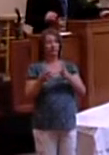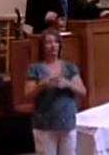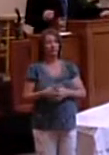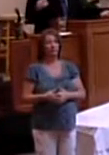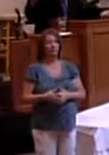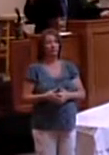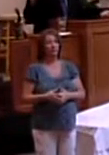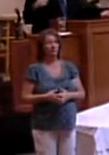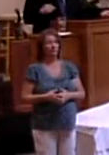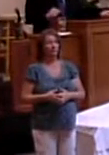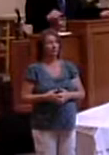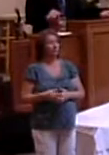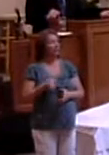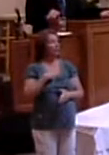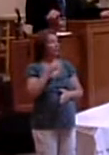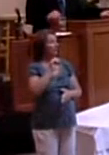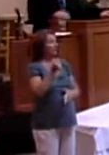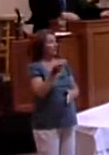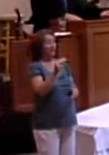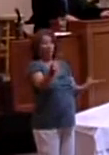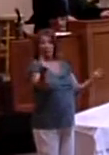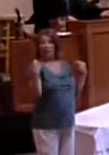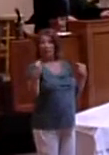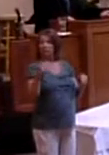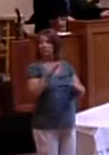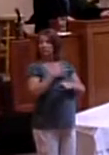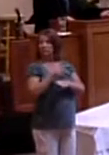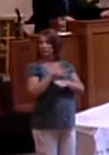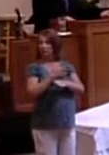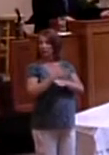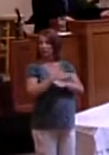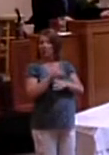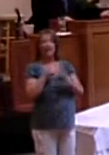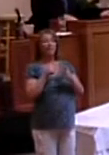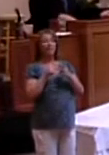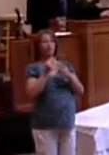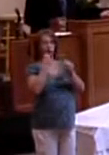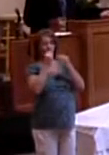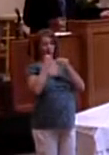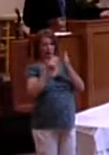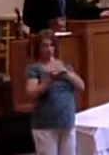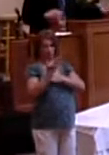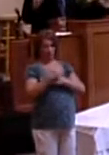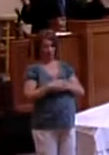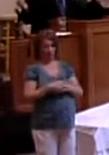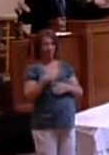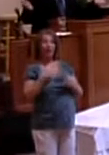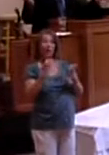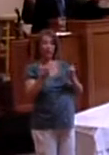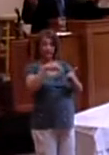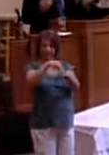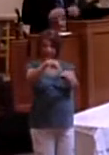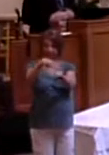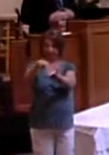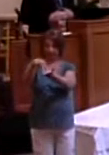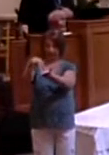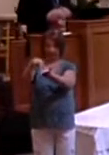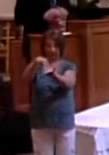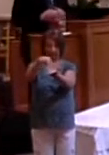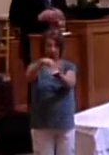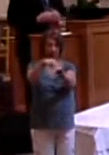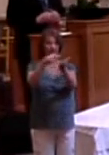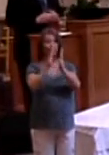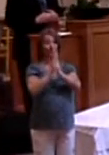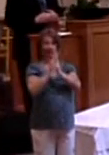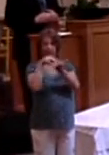I guess we'll have Sam come up and he's going to play a song for us, and then we'll have our communion this morning. But I want us to all stand this morning, and I want us to bow our